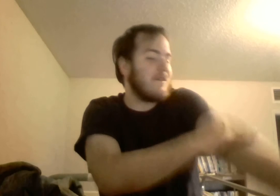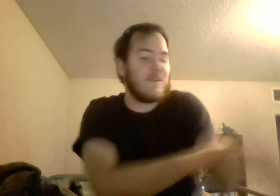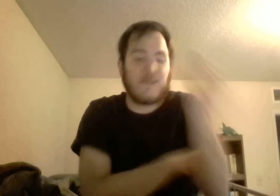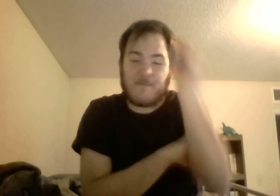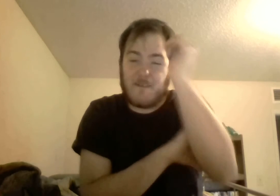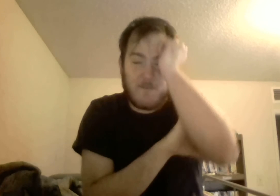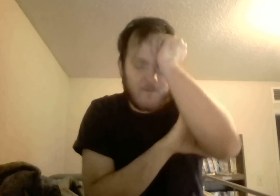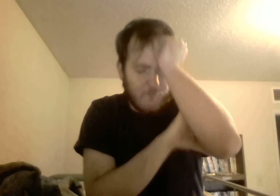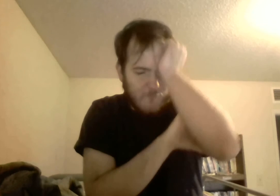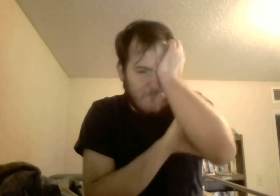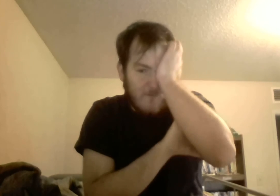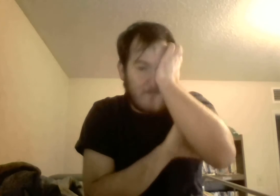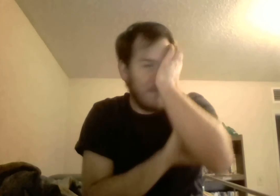Yeah, it's a crazy thing.